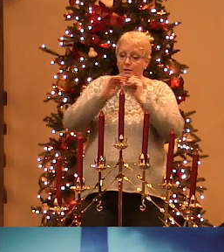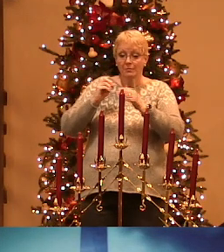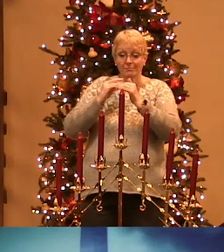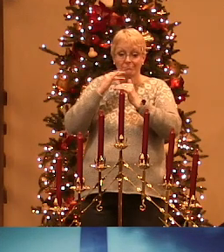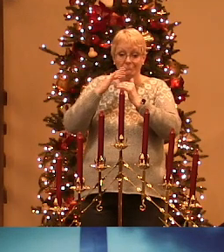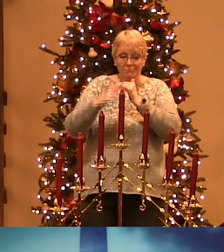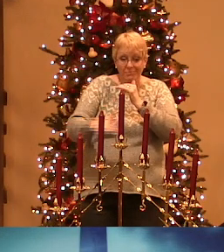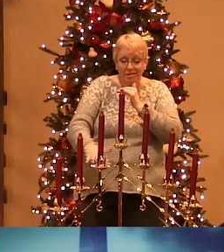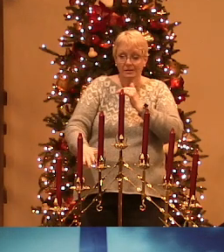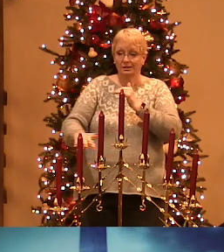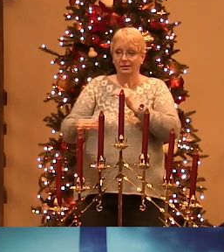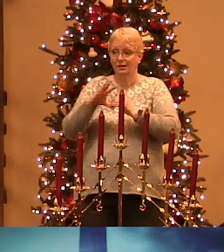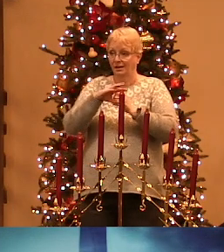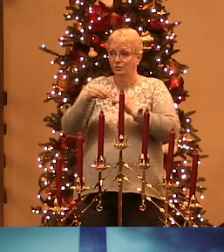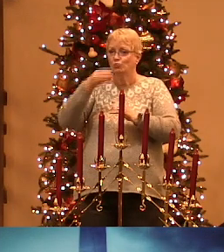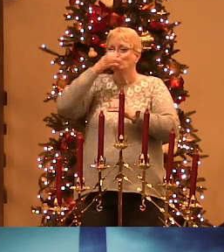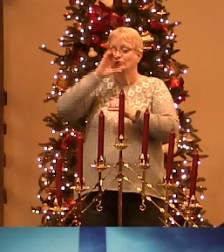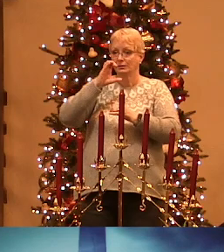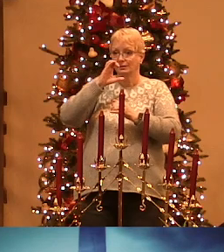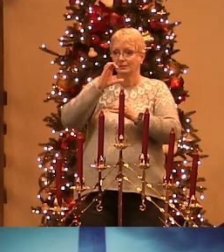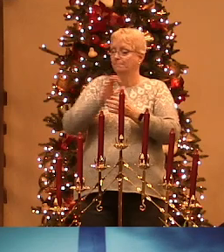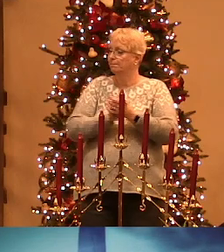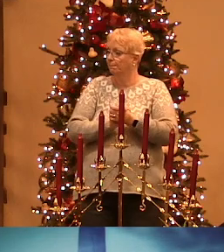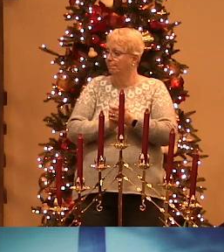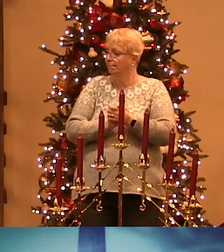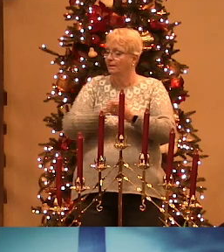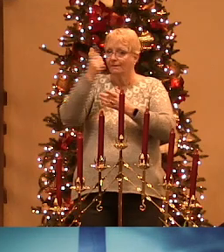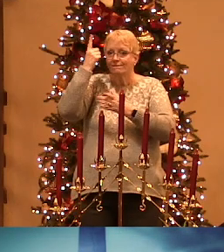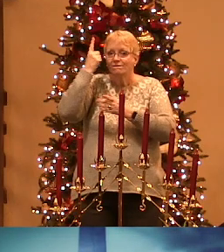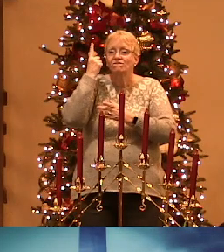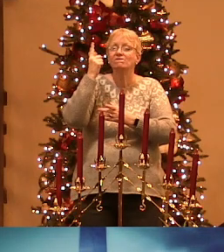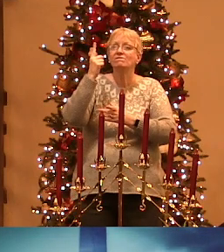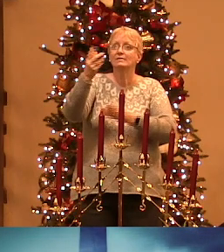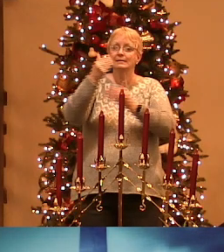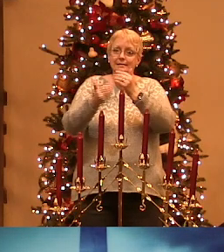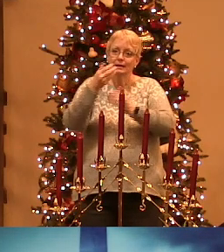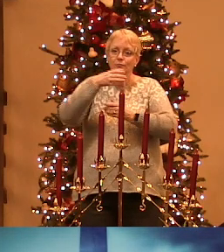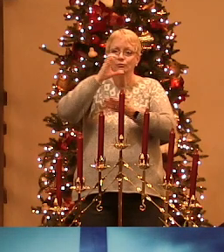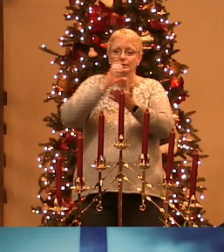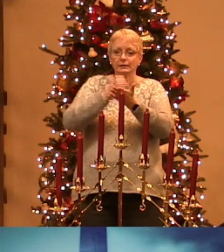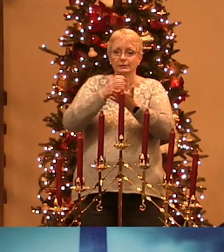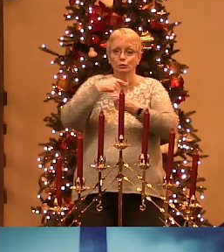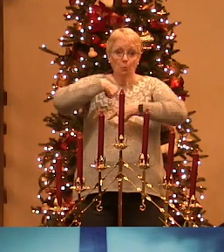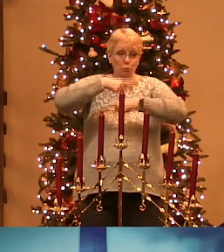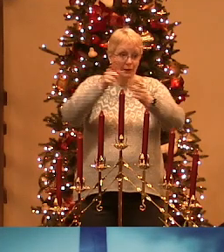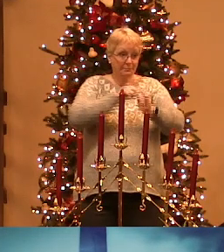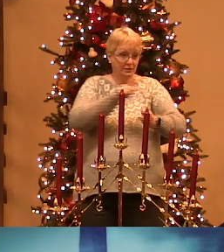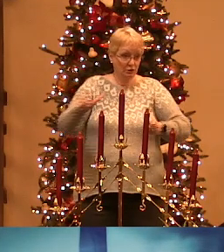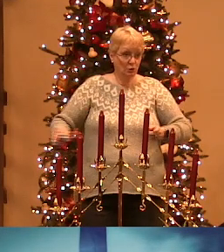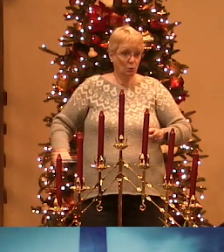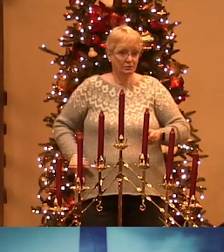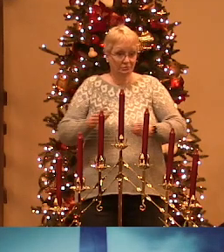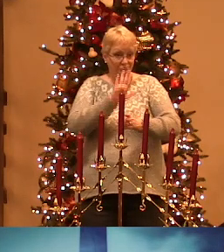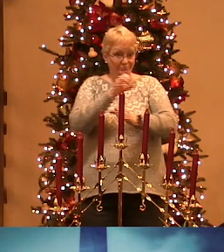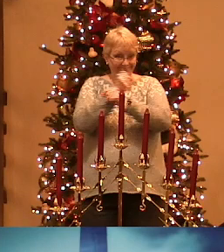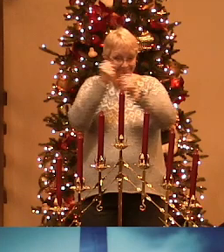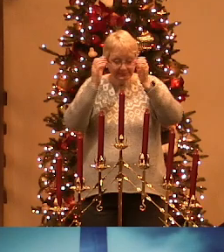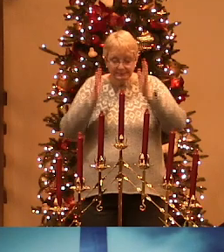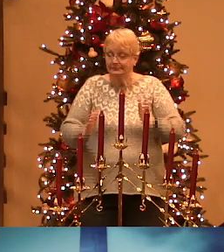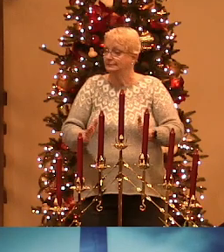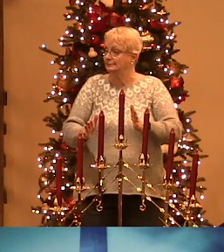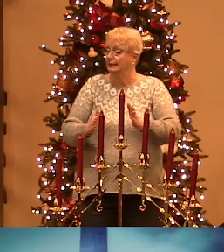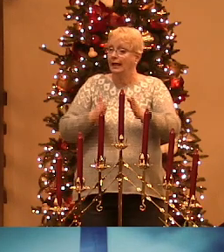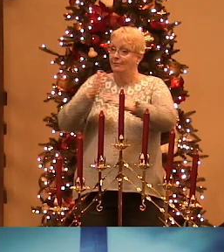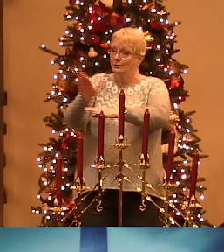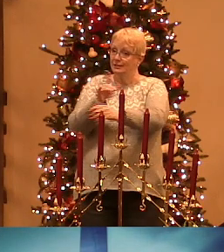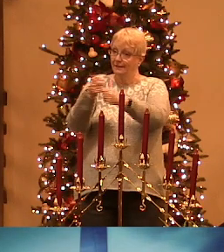as you drink it in remembrance of me. For as often as you eat this bread and drink the cup, you proclaim the Lord's death until he comes. In a moment, after we